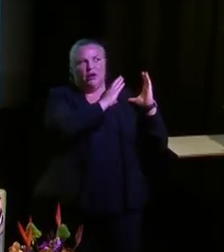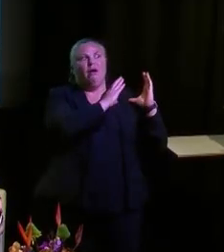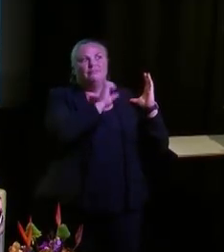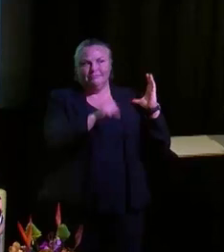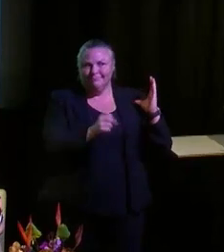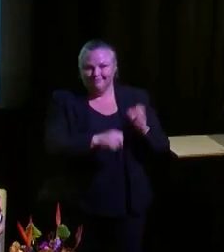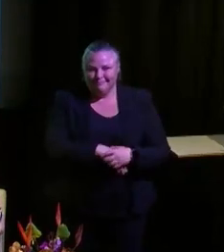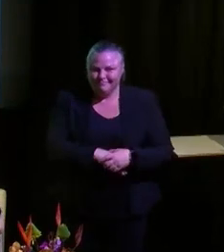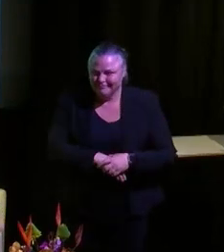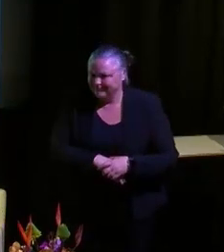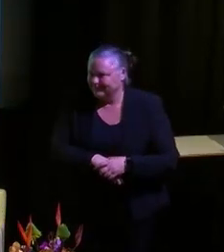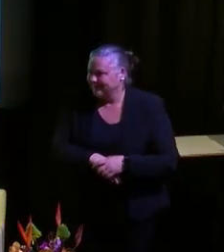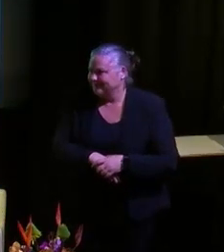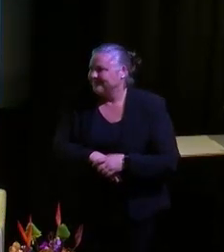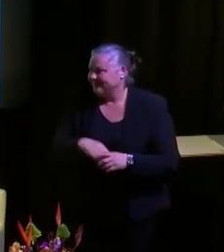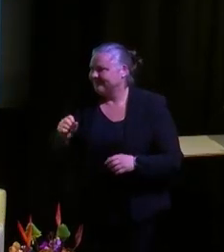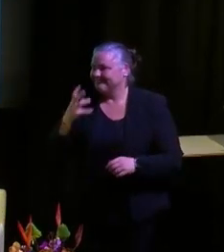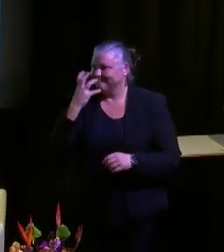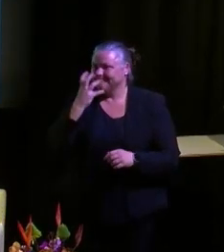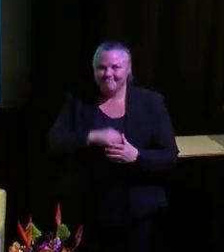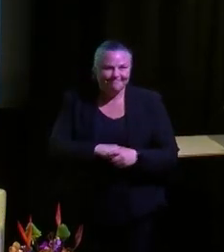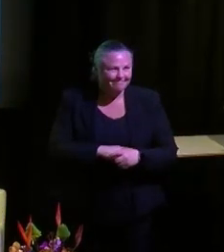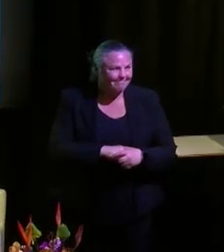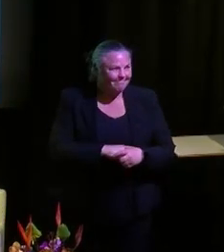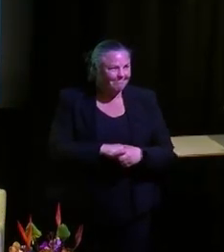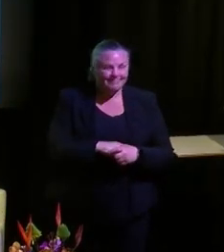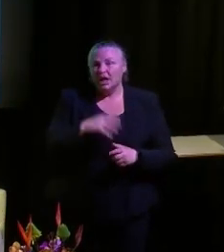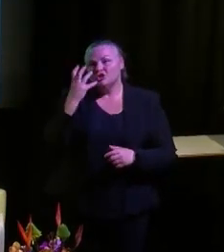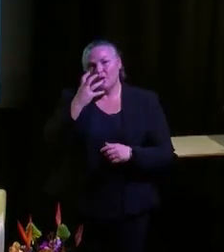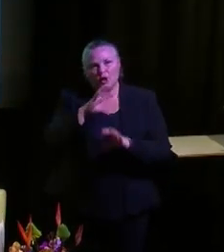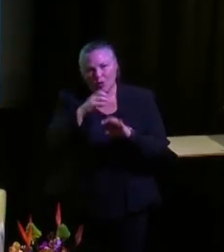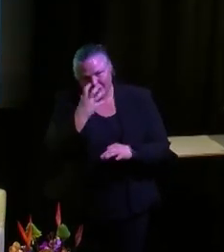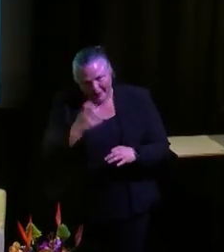Yeah. Sorry. Not sorry.